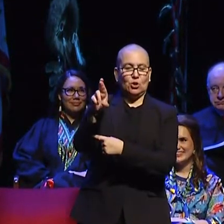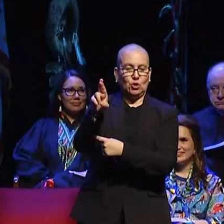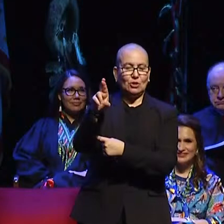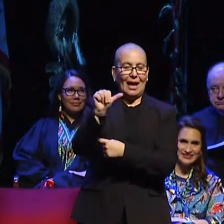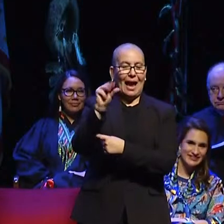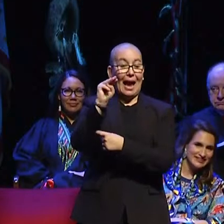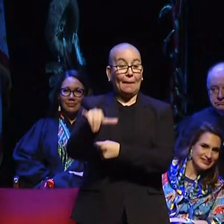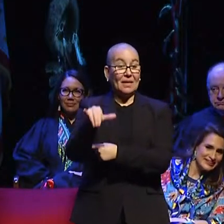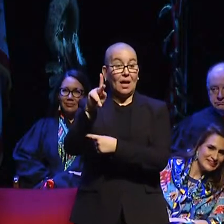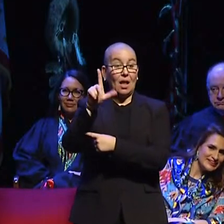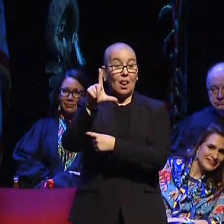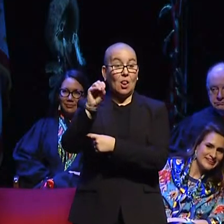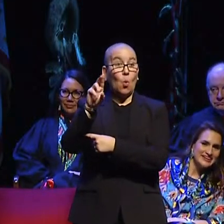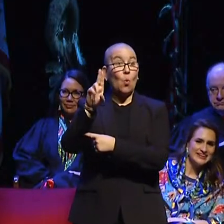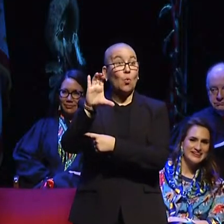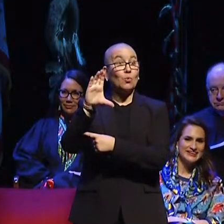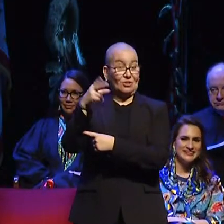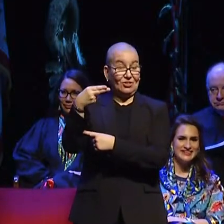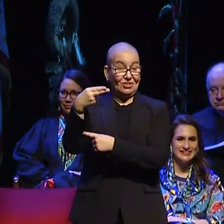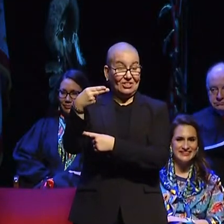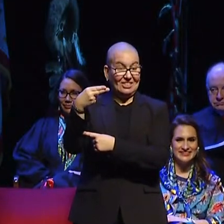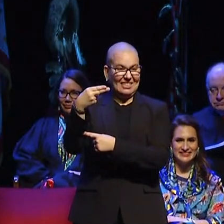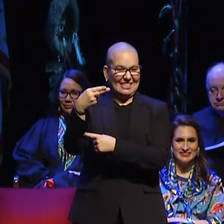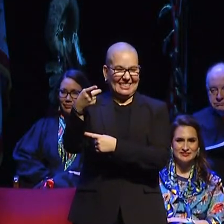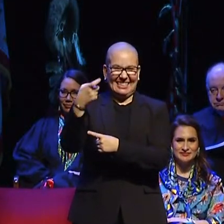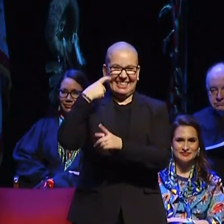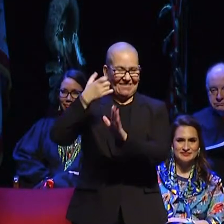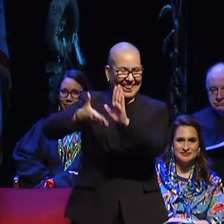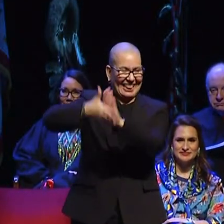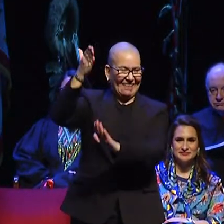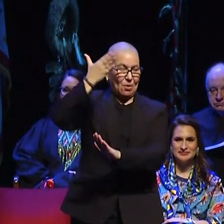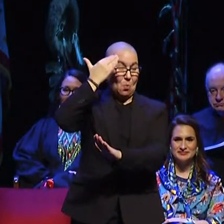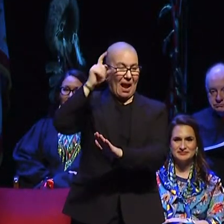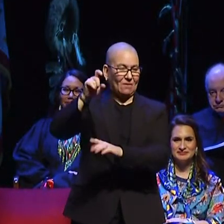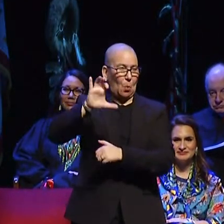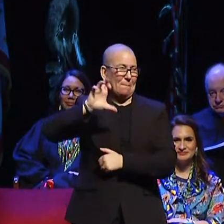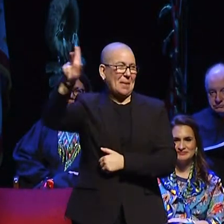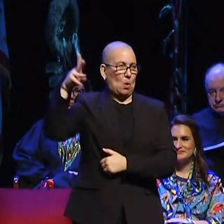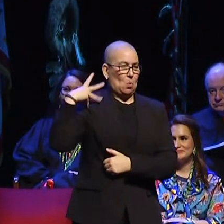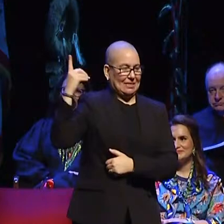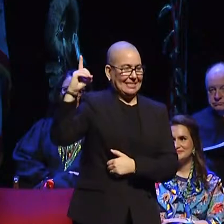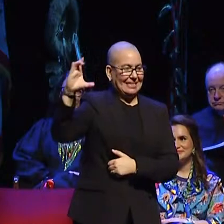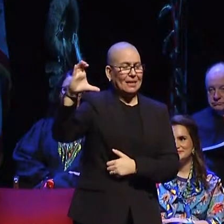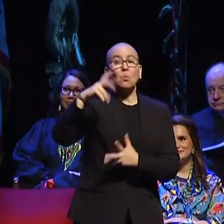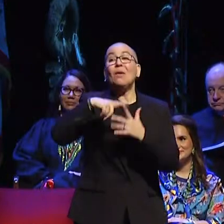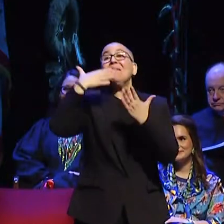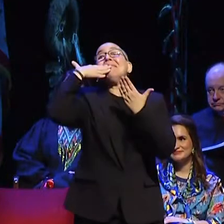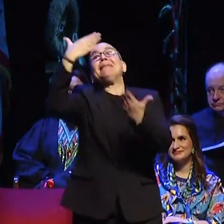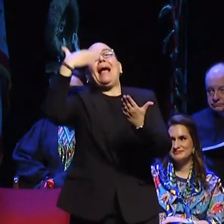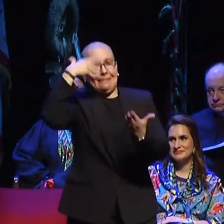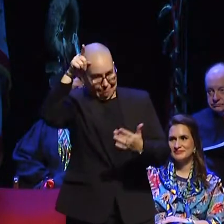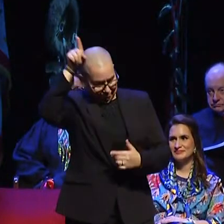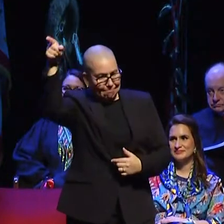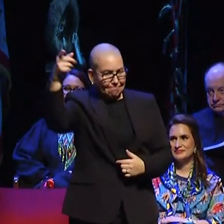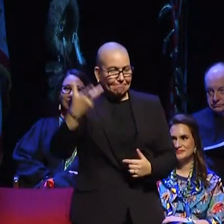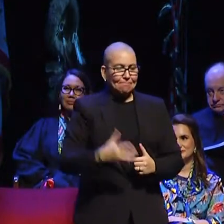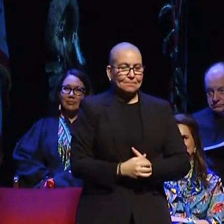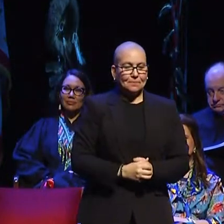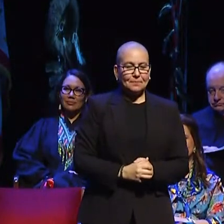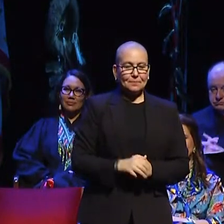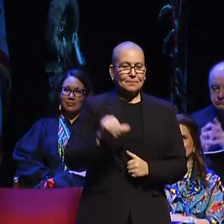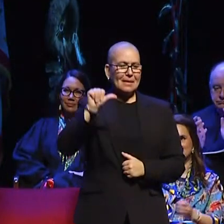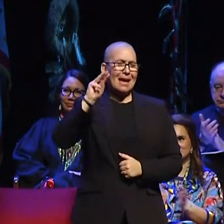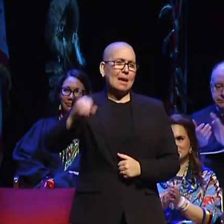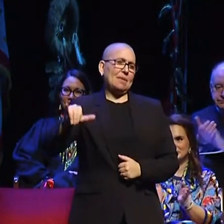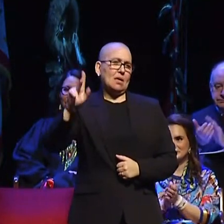she had to go back to D.C. I just want to make sure I express this, how incredibly grateful I am for the partnership and friendship that Senator Klobuchar has given to our